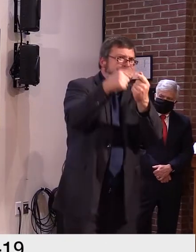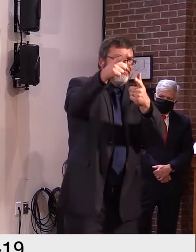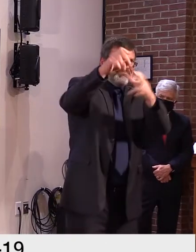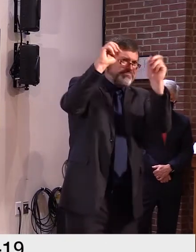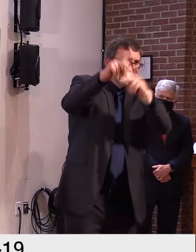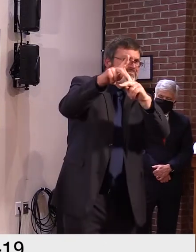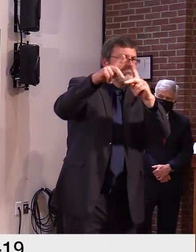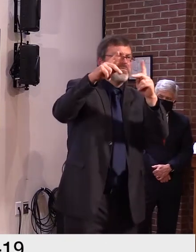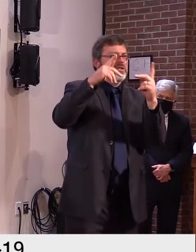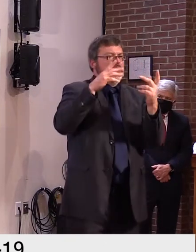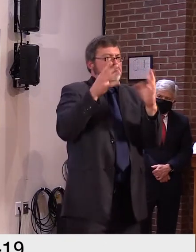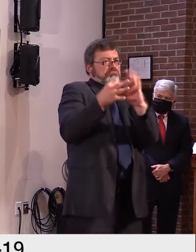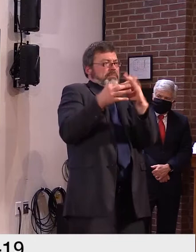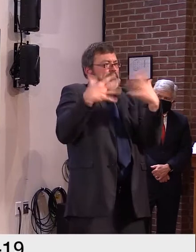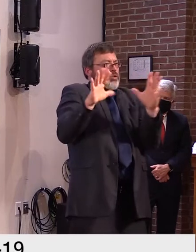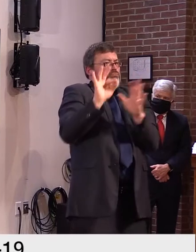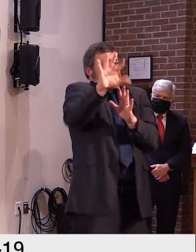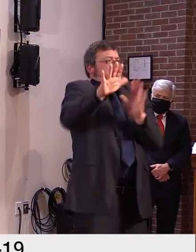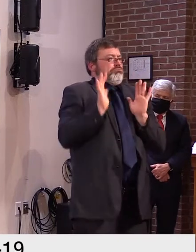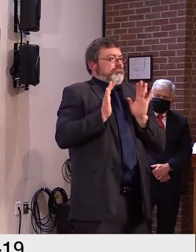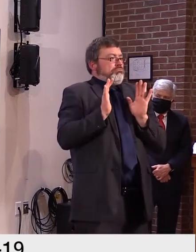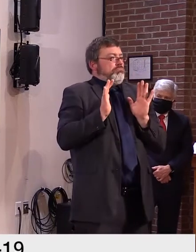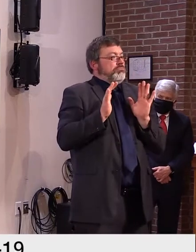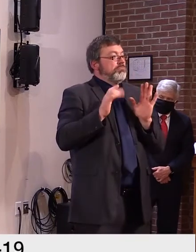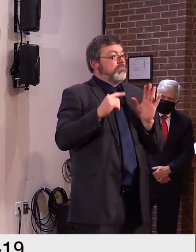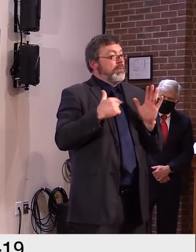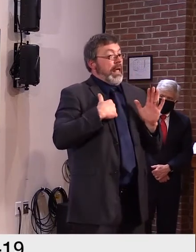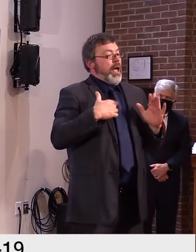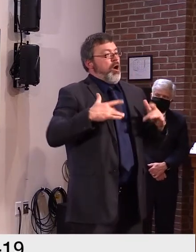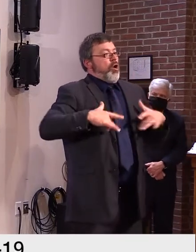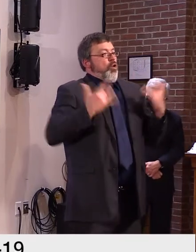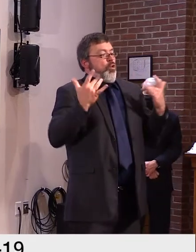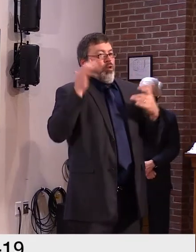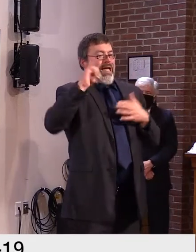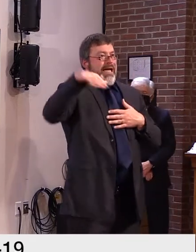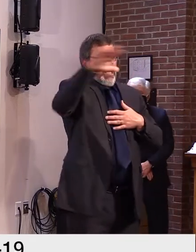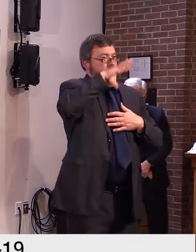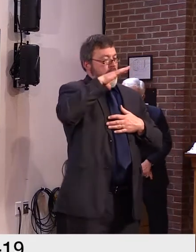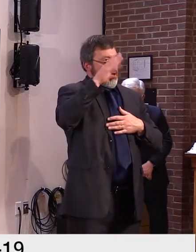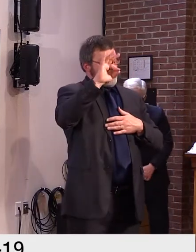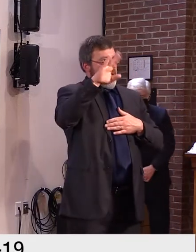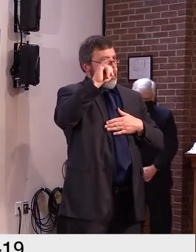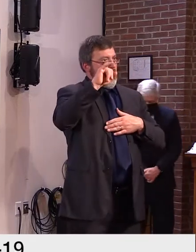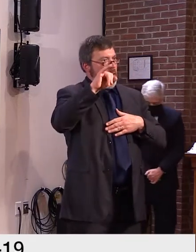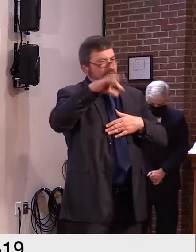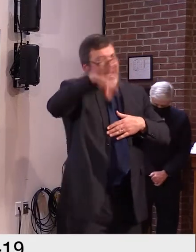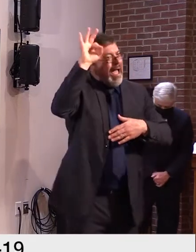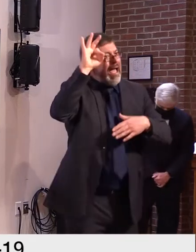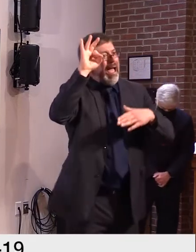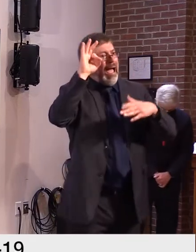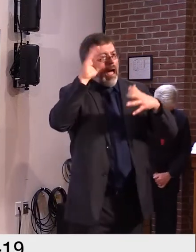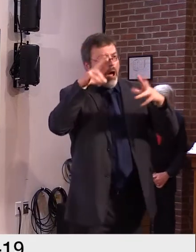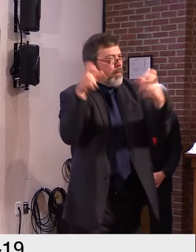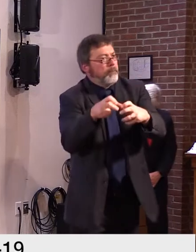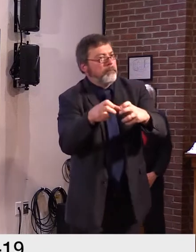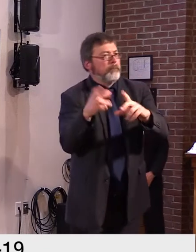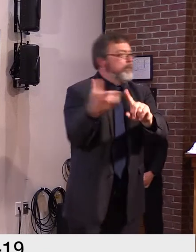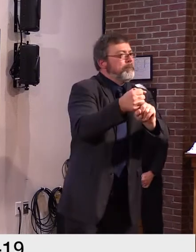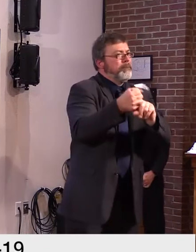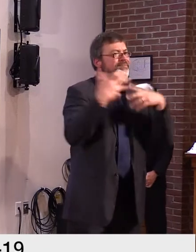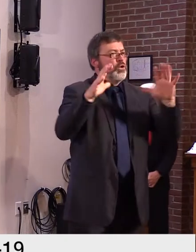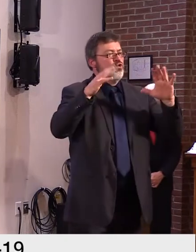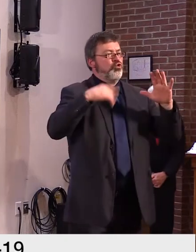law enforcement was able to intercede to uncover this plot. It seems as though, after reading, I did go through